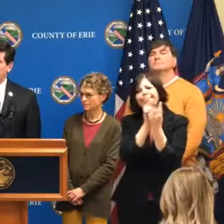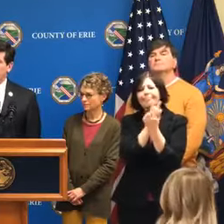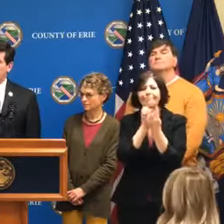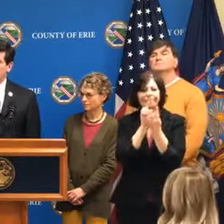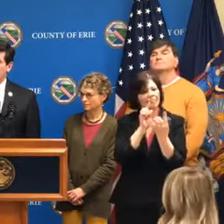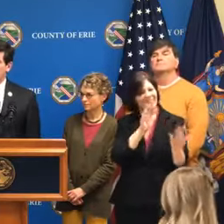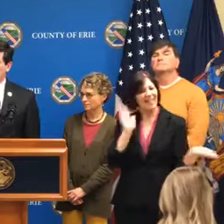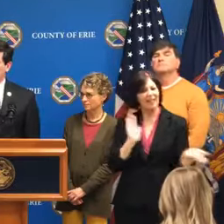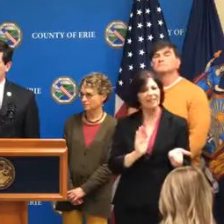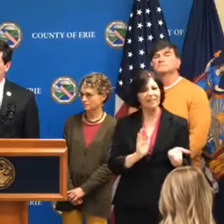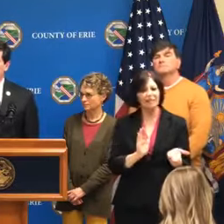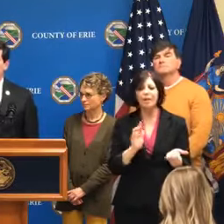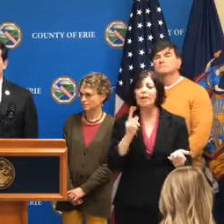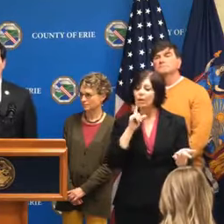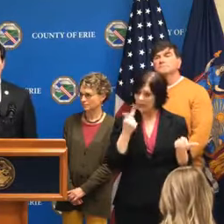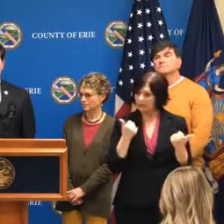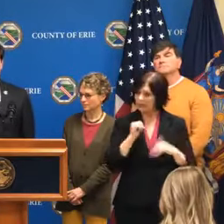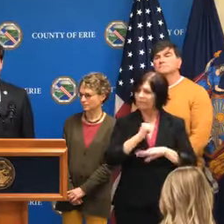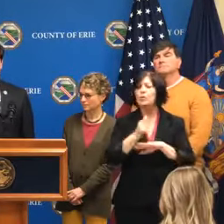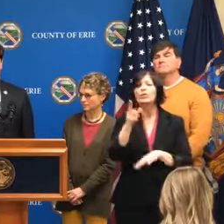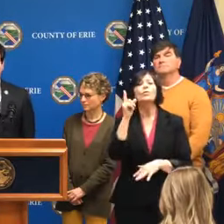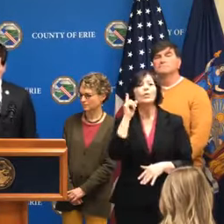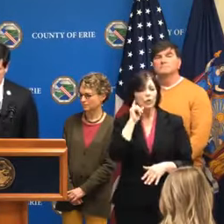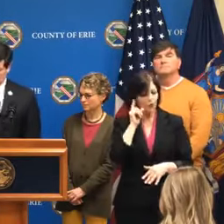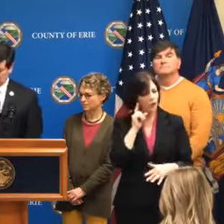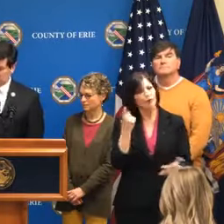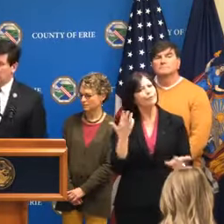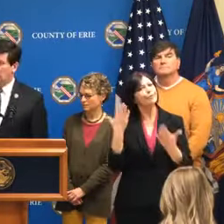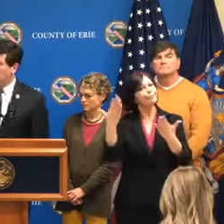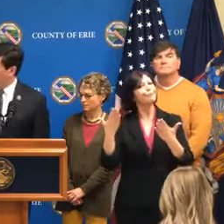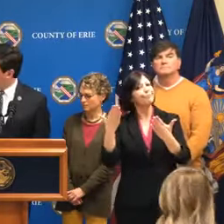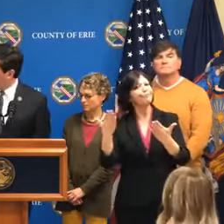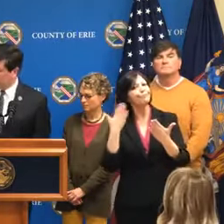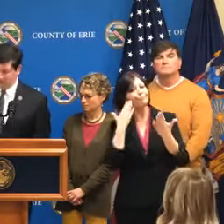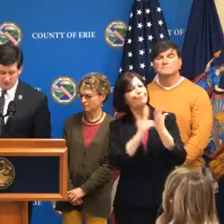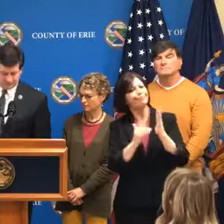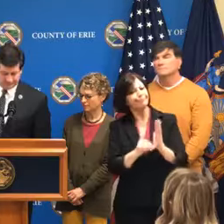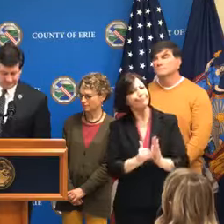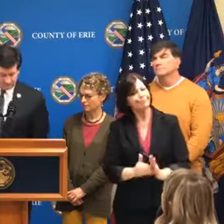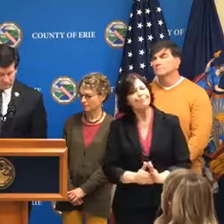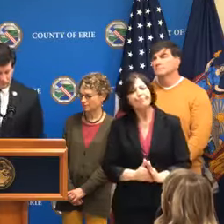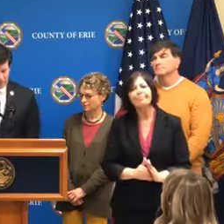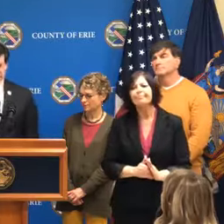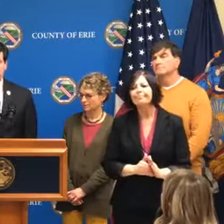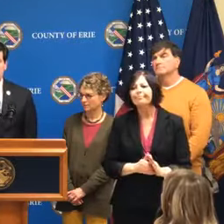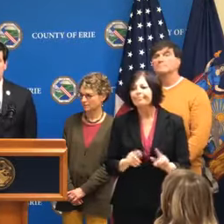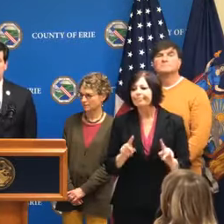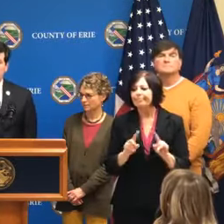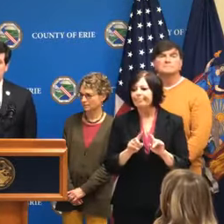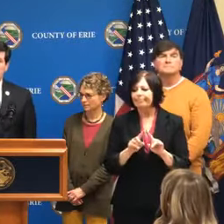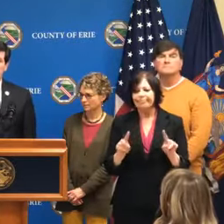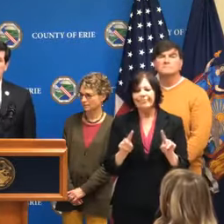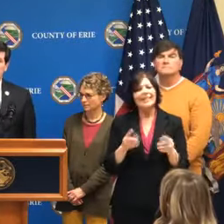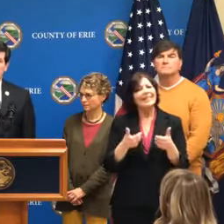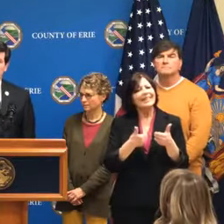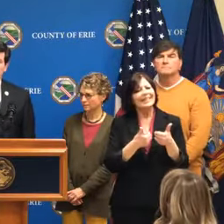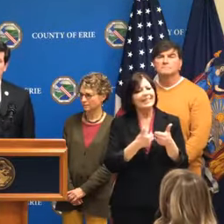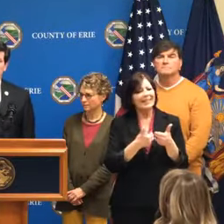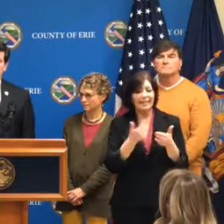measures have been implemented already. You've heard about it, the recommendations, which we'll go a little bit more into. But you want to